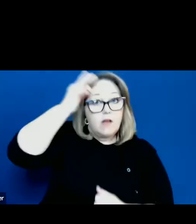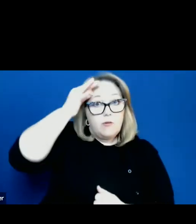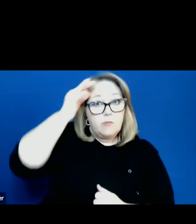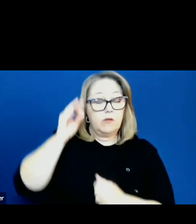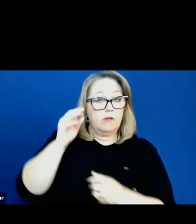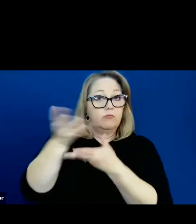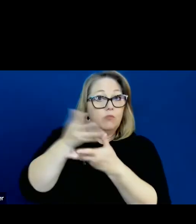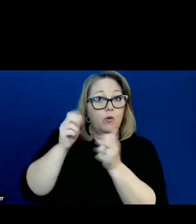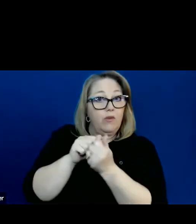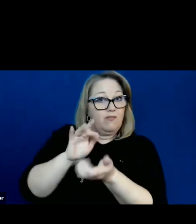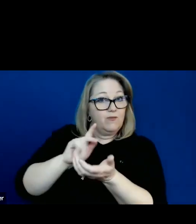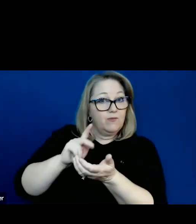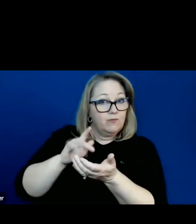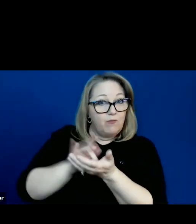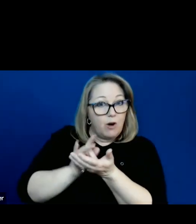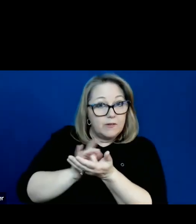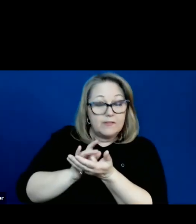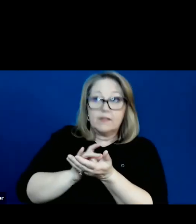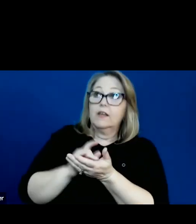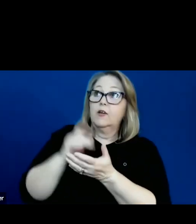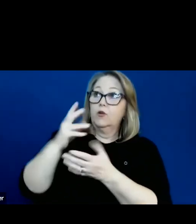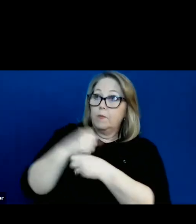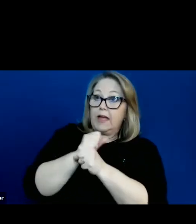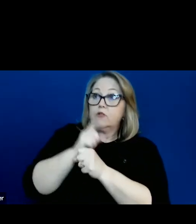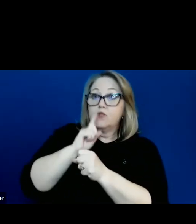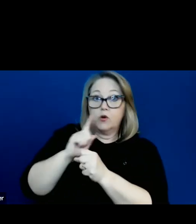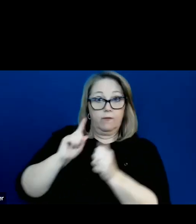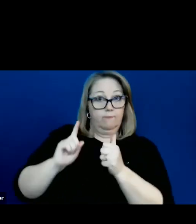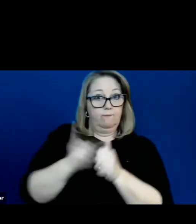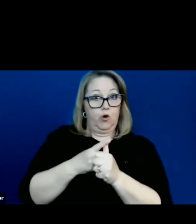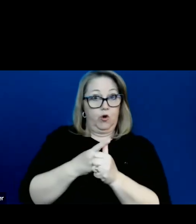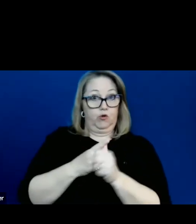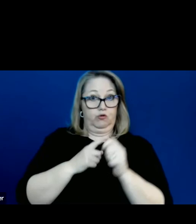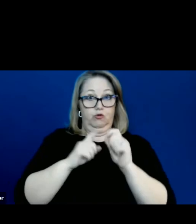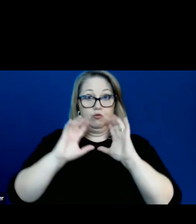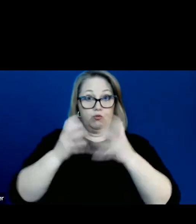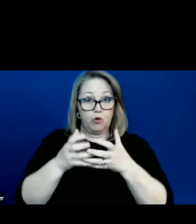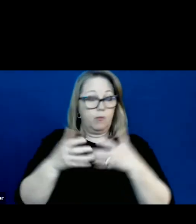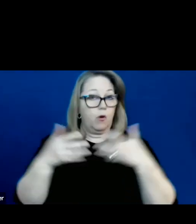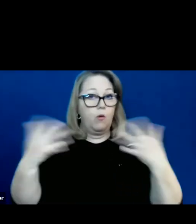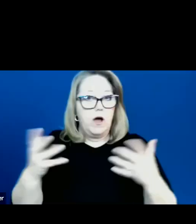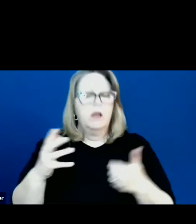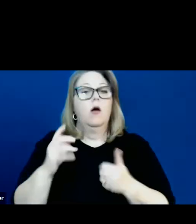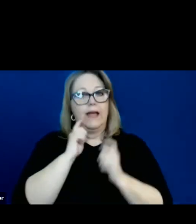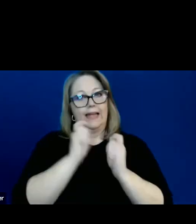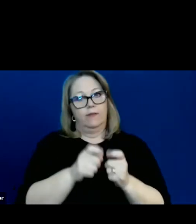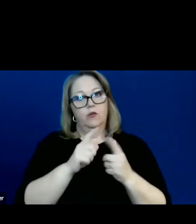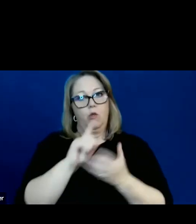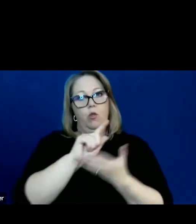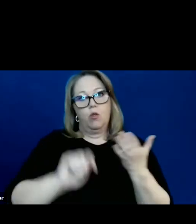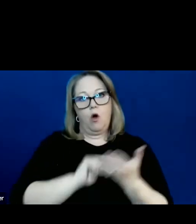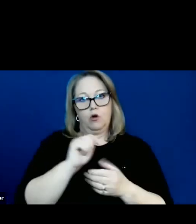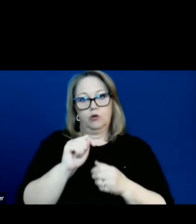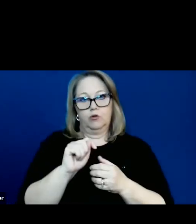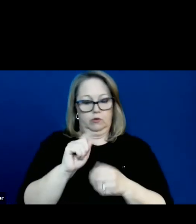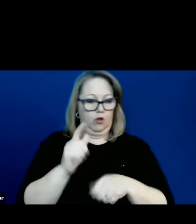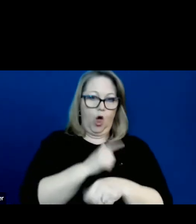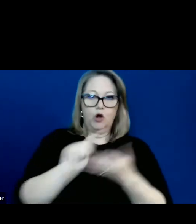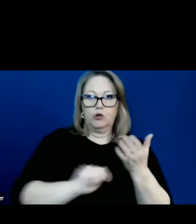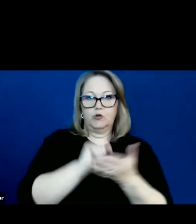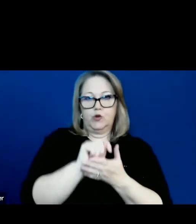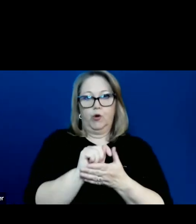to allocate vaccine doses to long-term care and skilled nursing facilities in the first week, which not all states